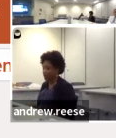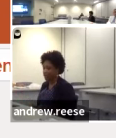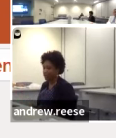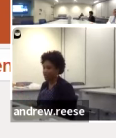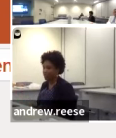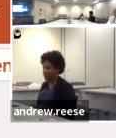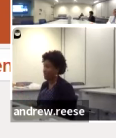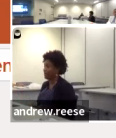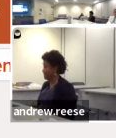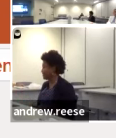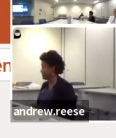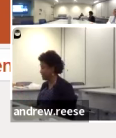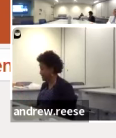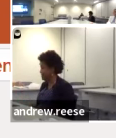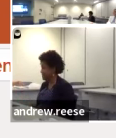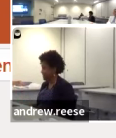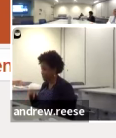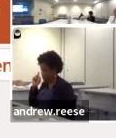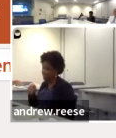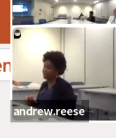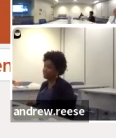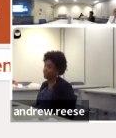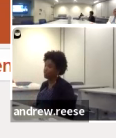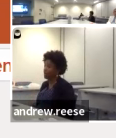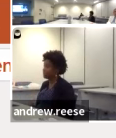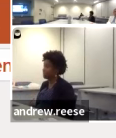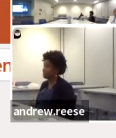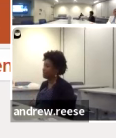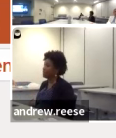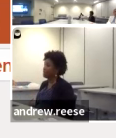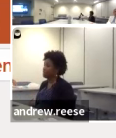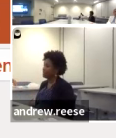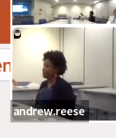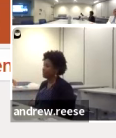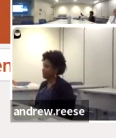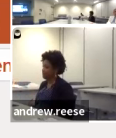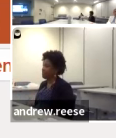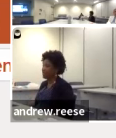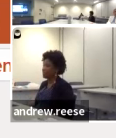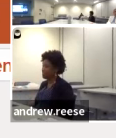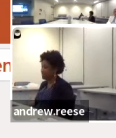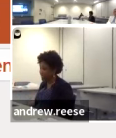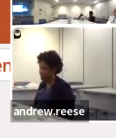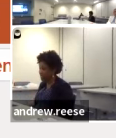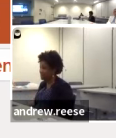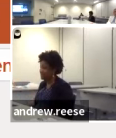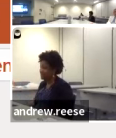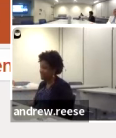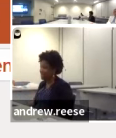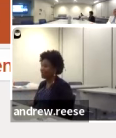to have one of our directors in those days say to us, if you wake up in the